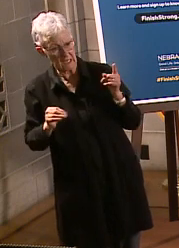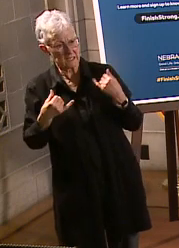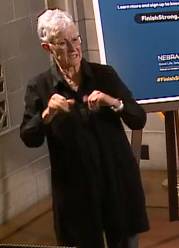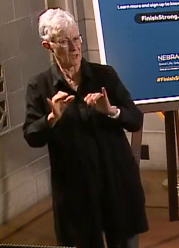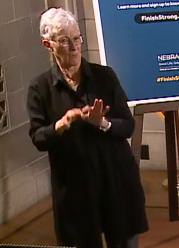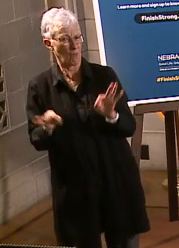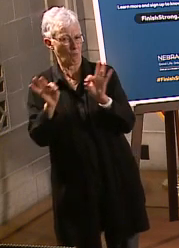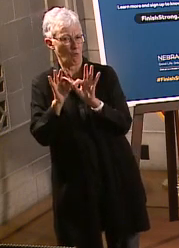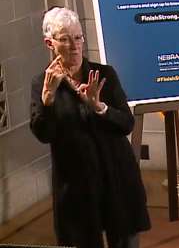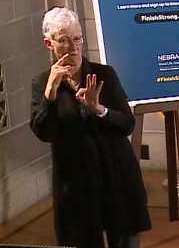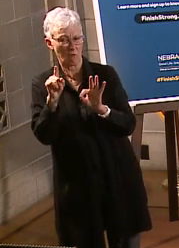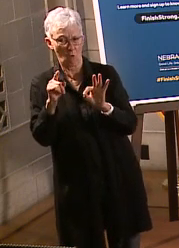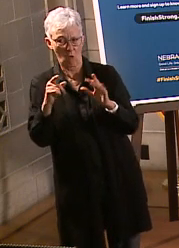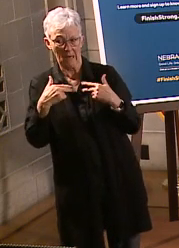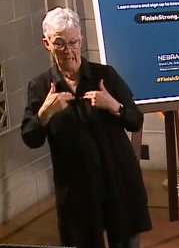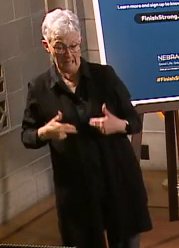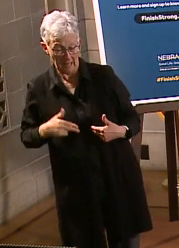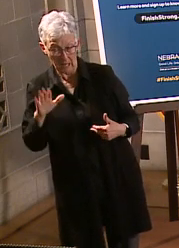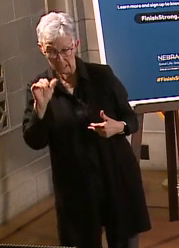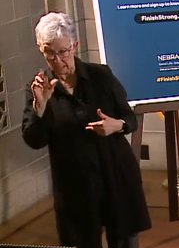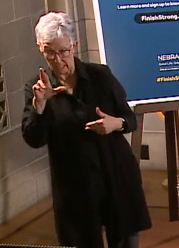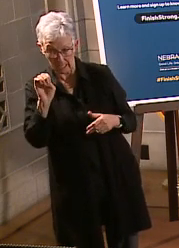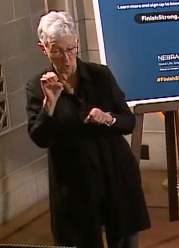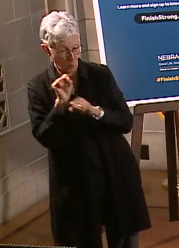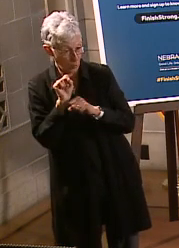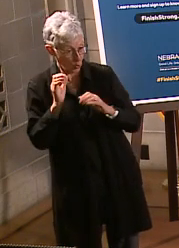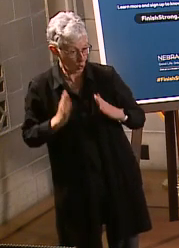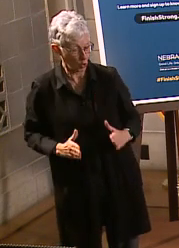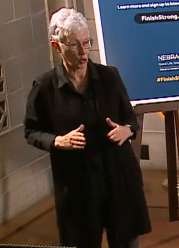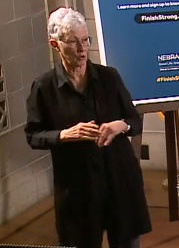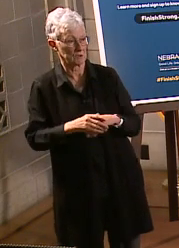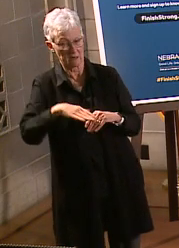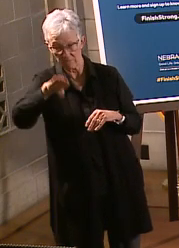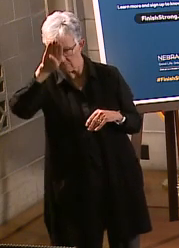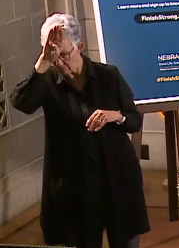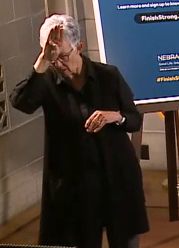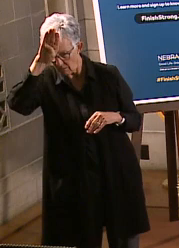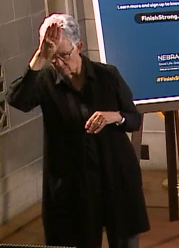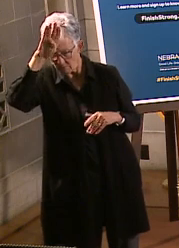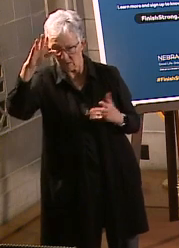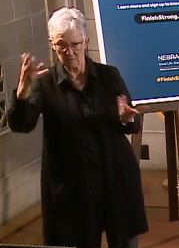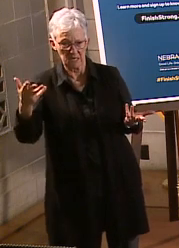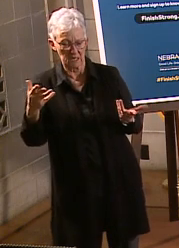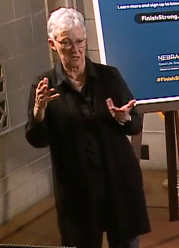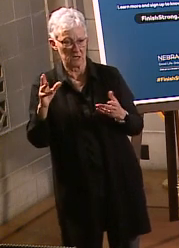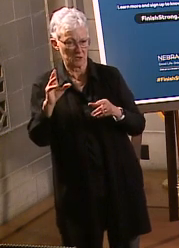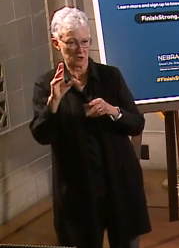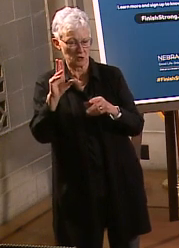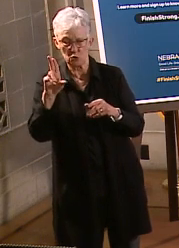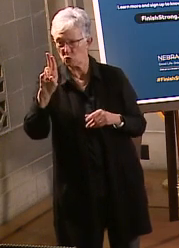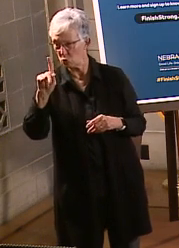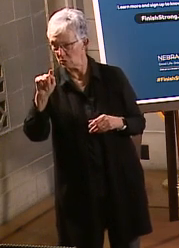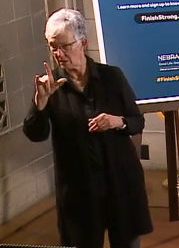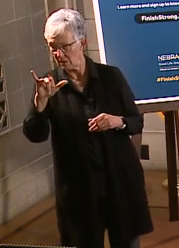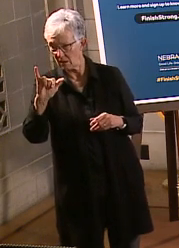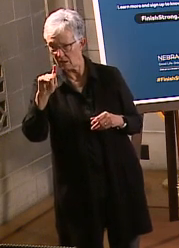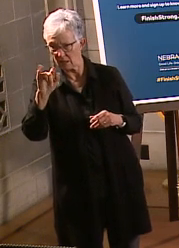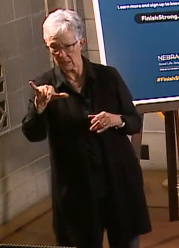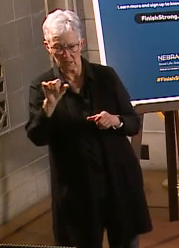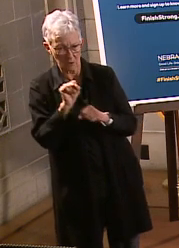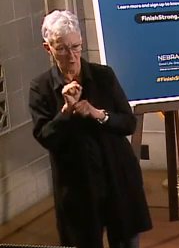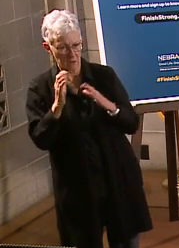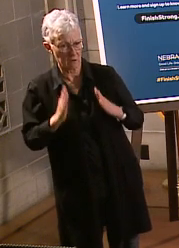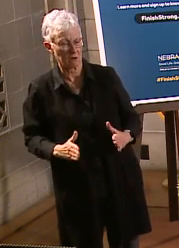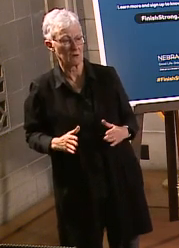people healthy, right? If you look at our first responders, we talked about this for first responders, utility workers, staff at